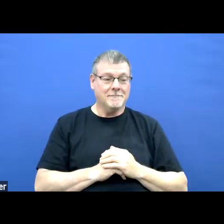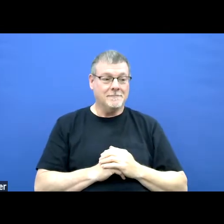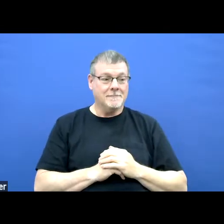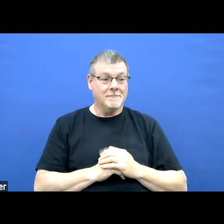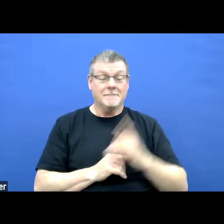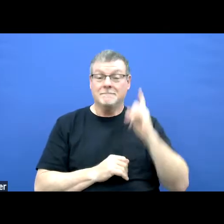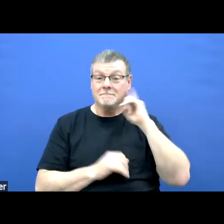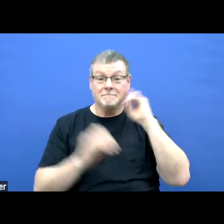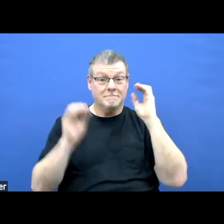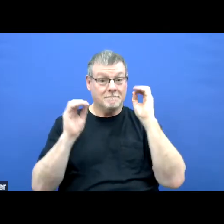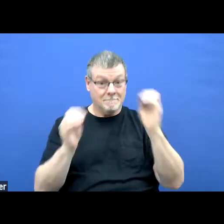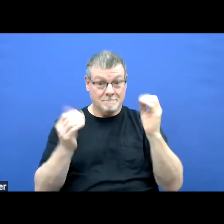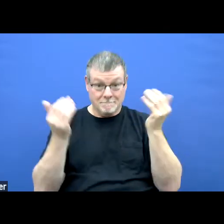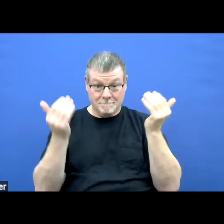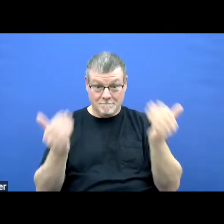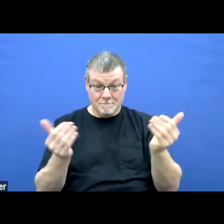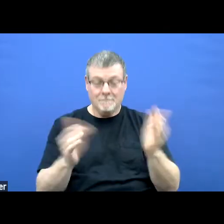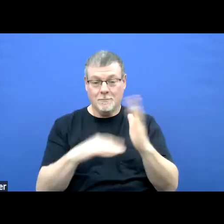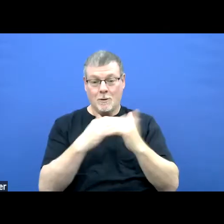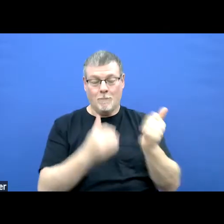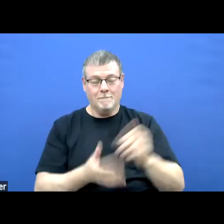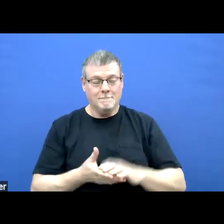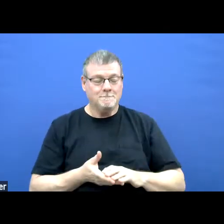Then hearing and seeing nothing further, please call the roll.